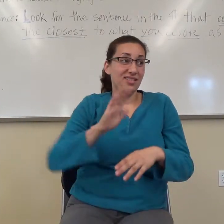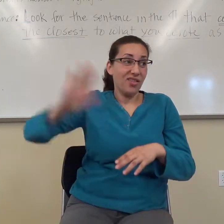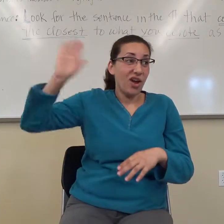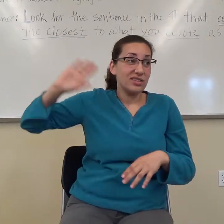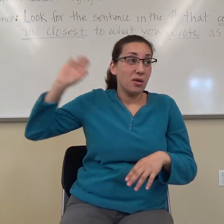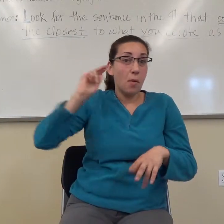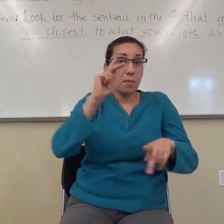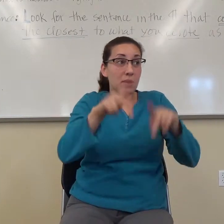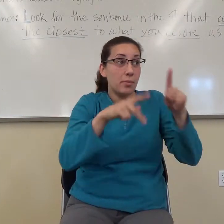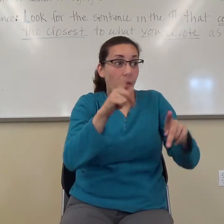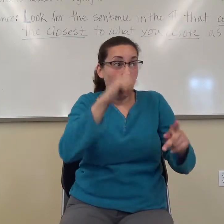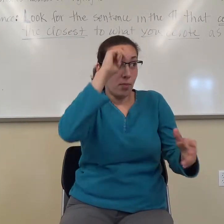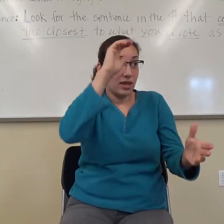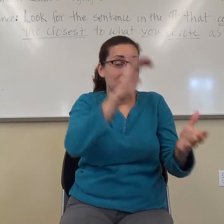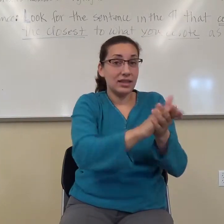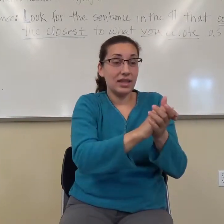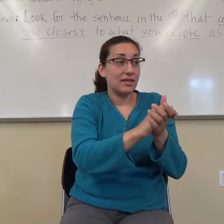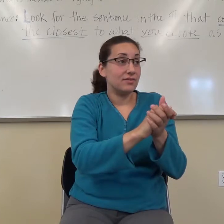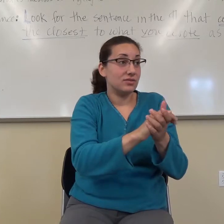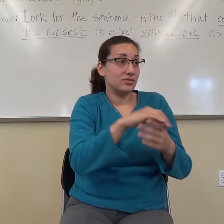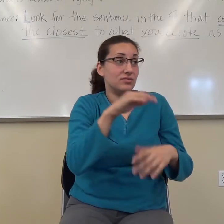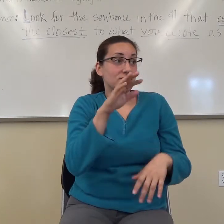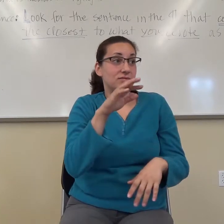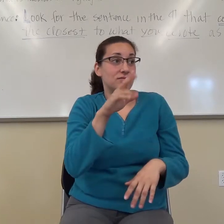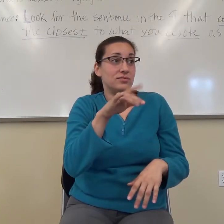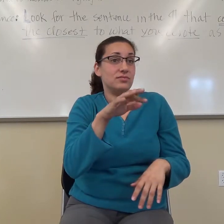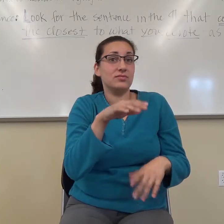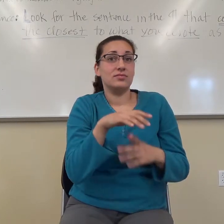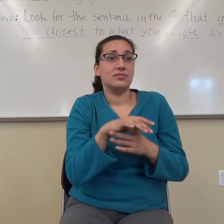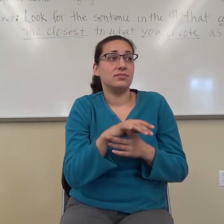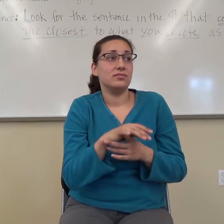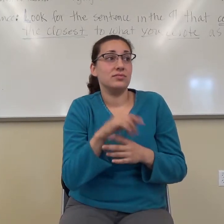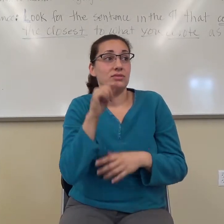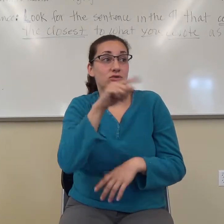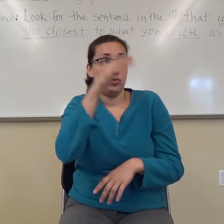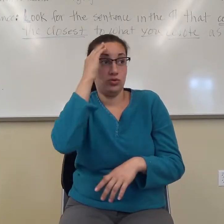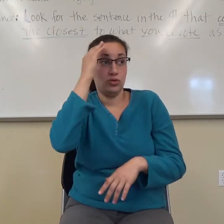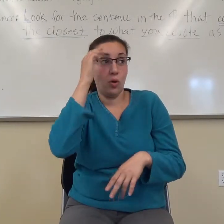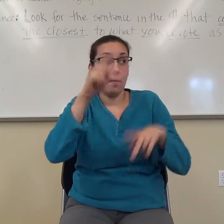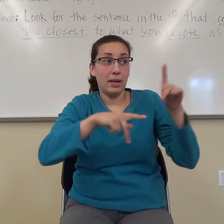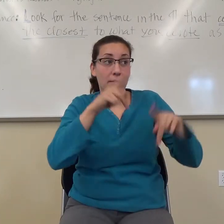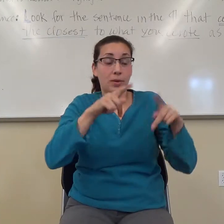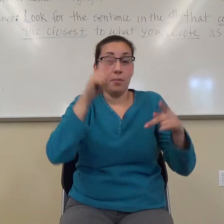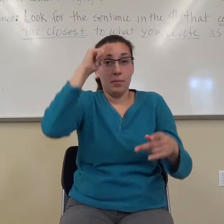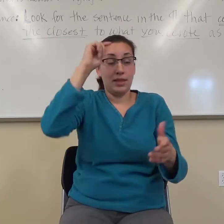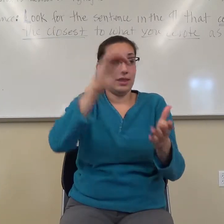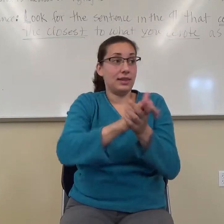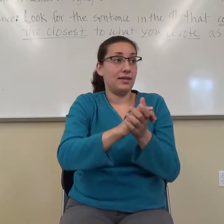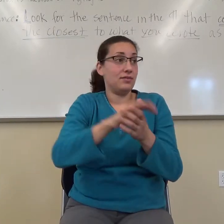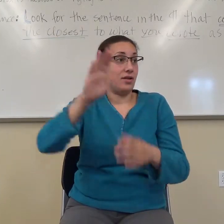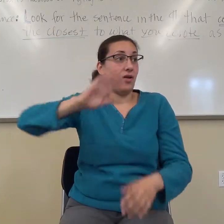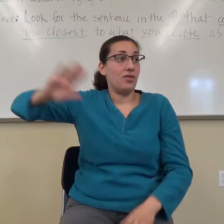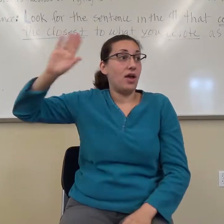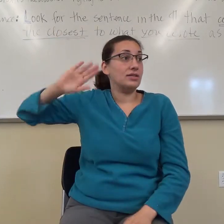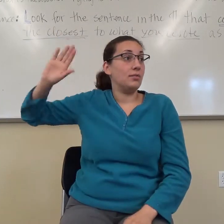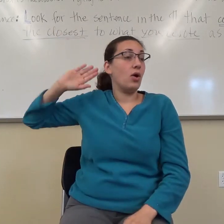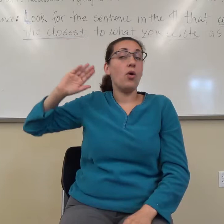flat and they still believed that it just sat there and everything else went around. They had no idea of outer space at